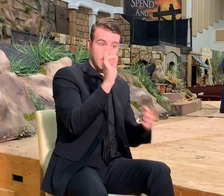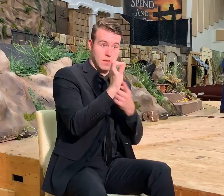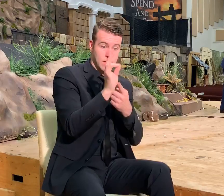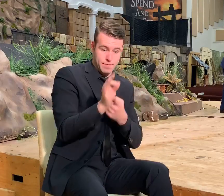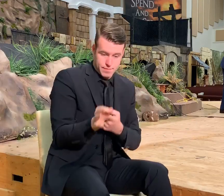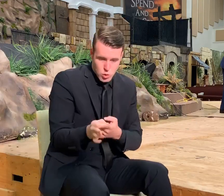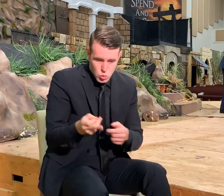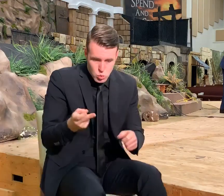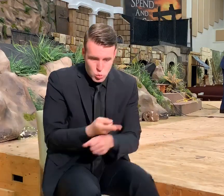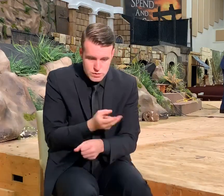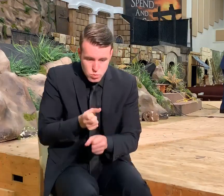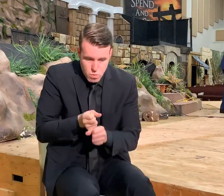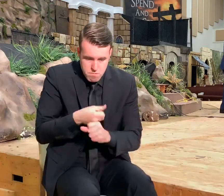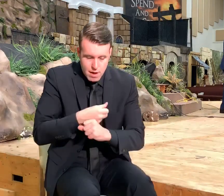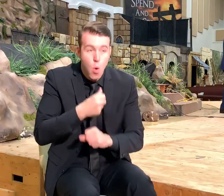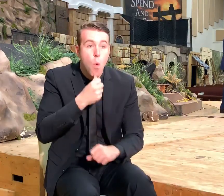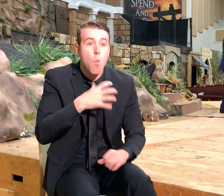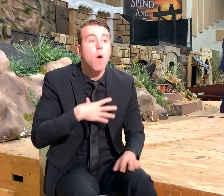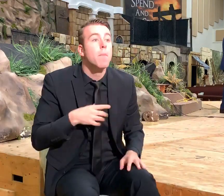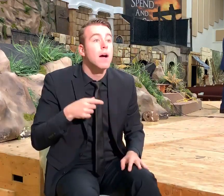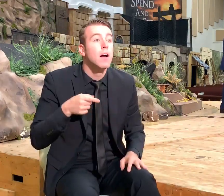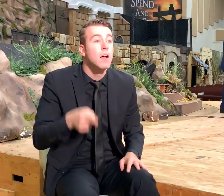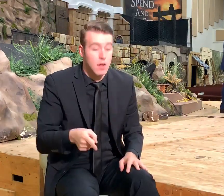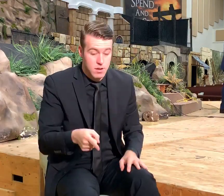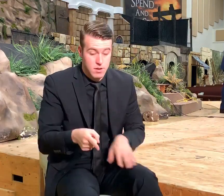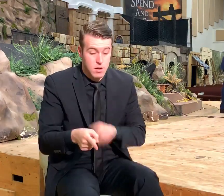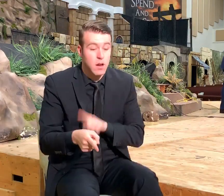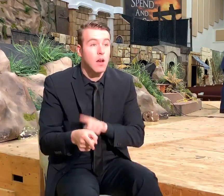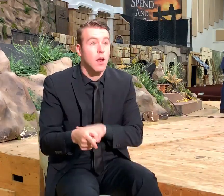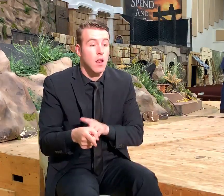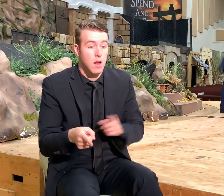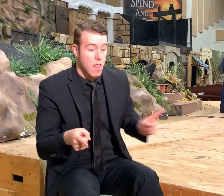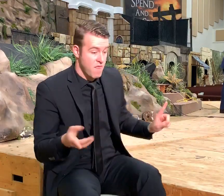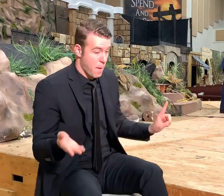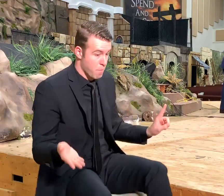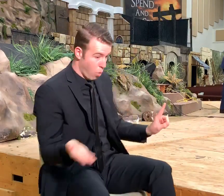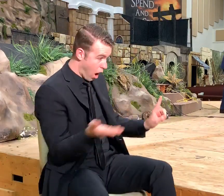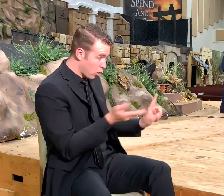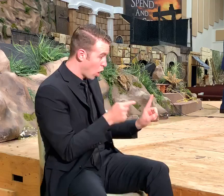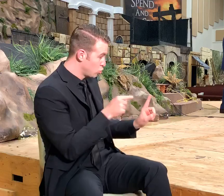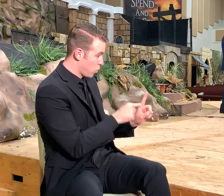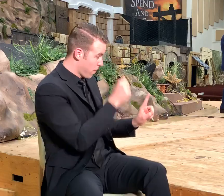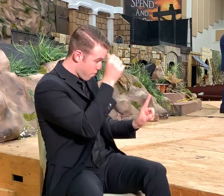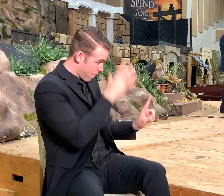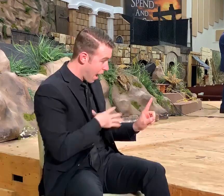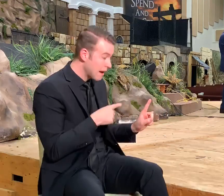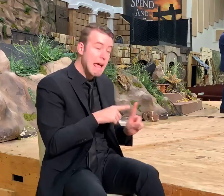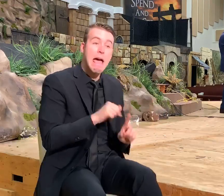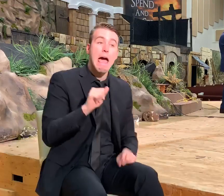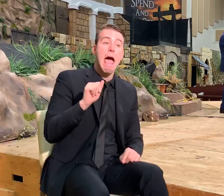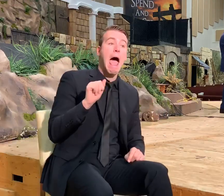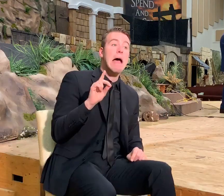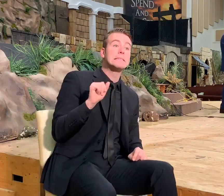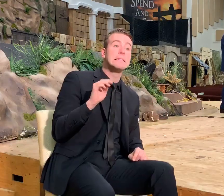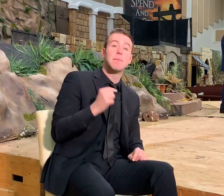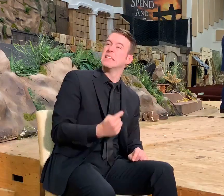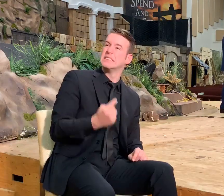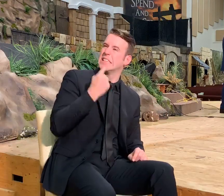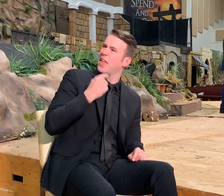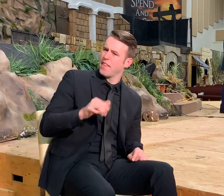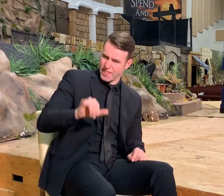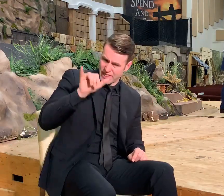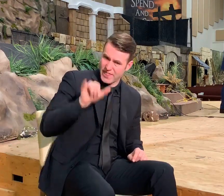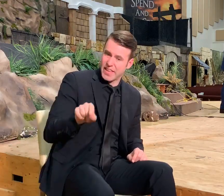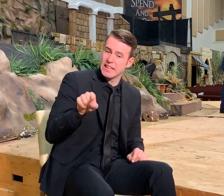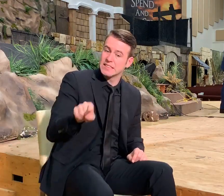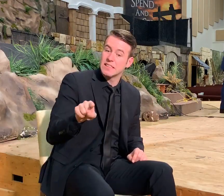he a woman and brought her unto the man. And Adam said, this is